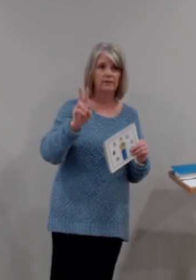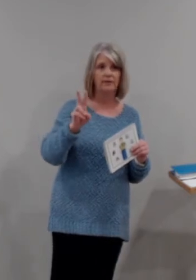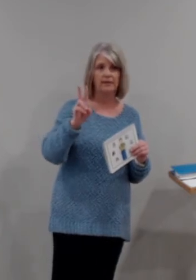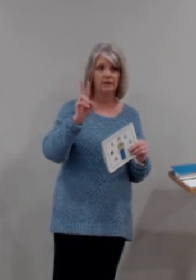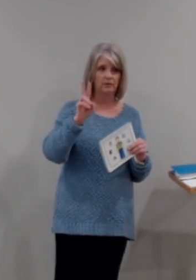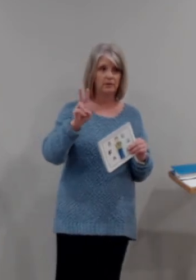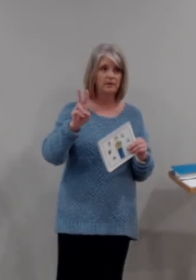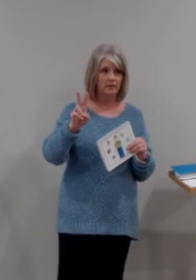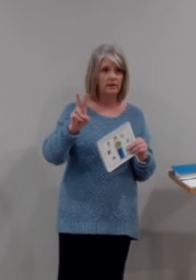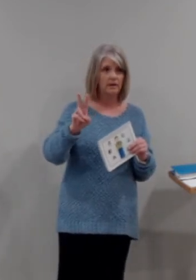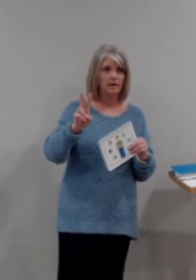very good